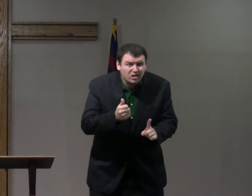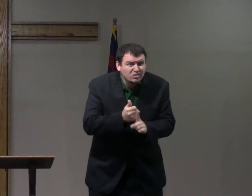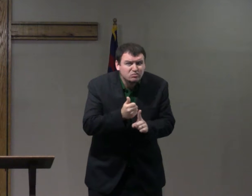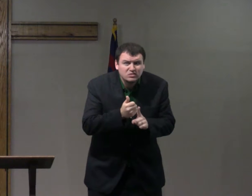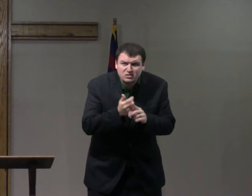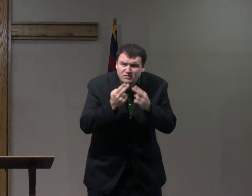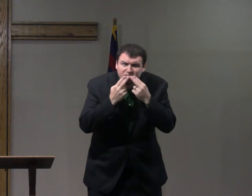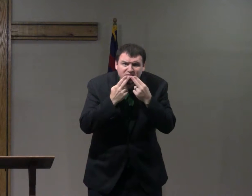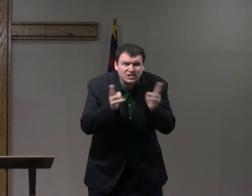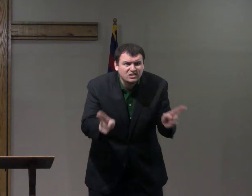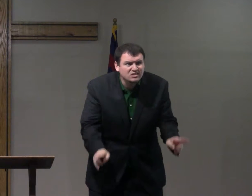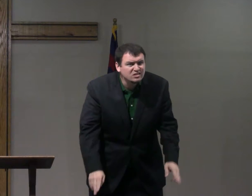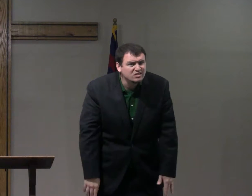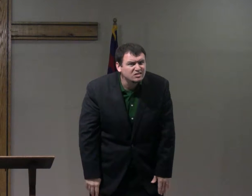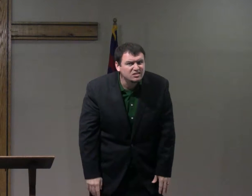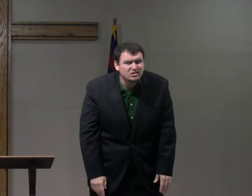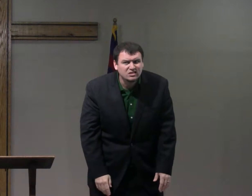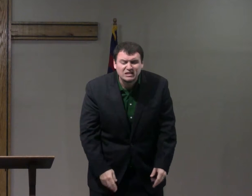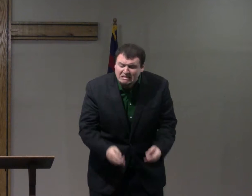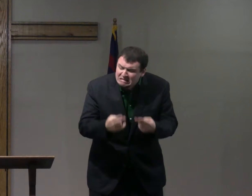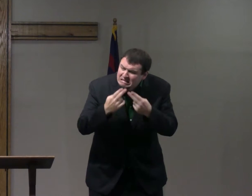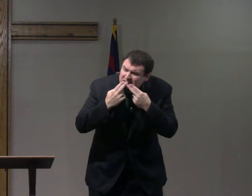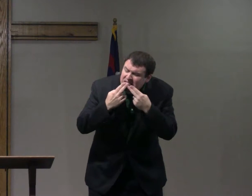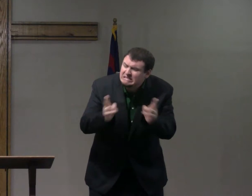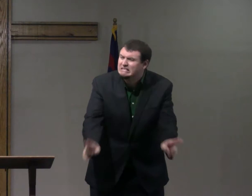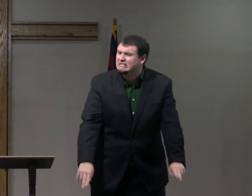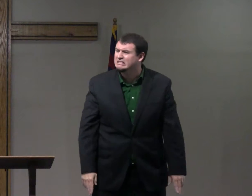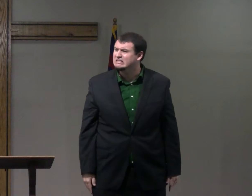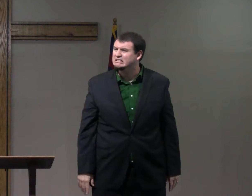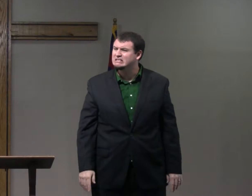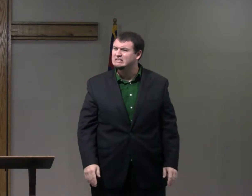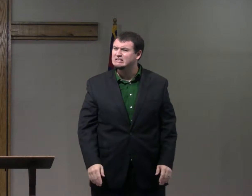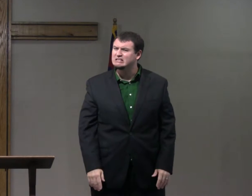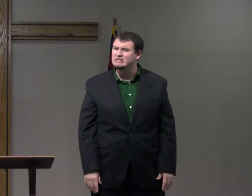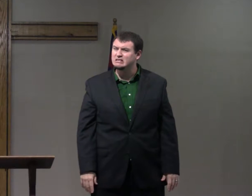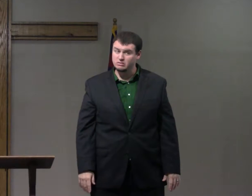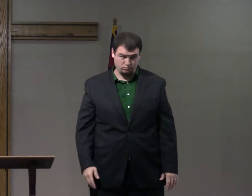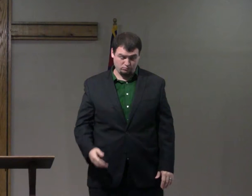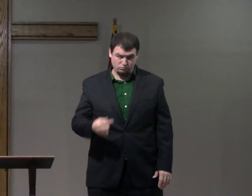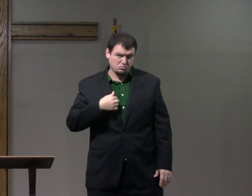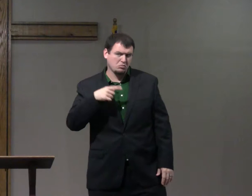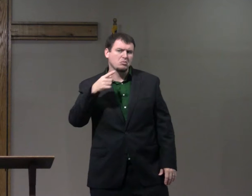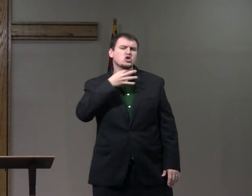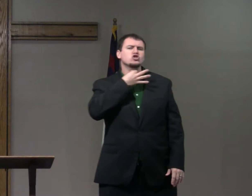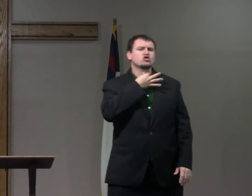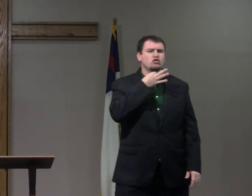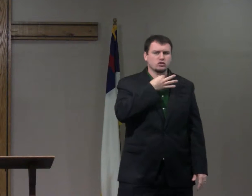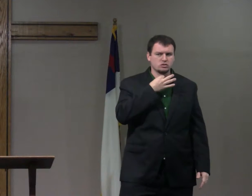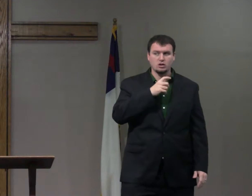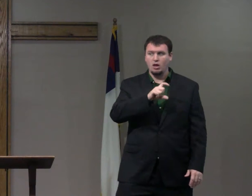what Jesus was willing to do for us. He was innocent. Jesus was innocent.